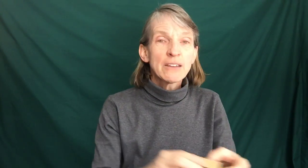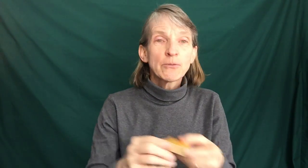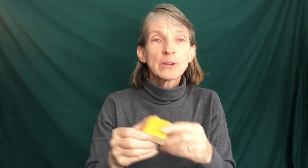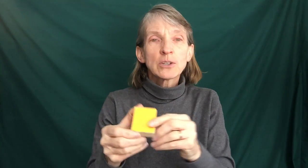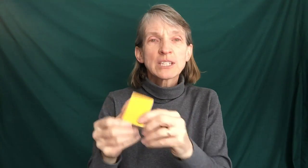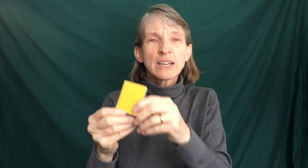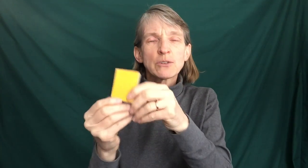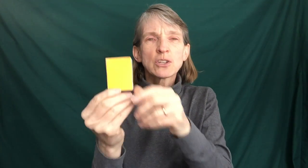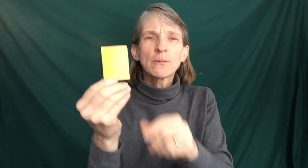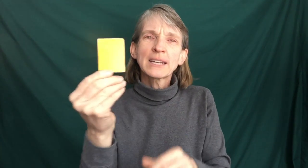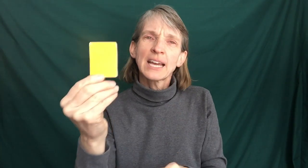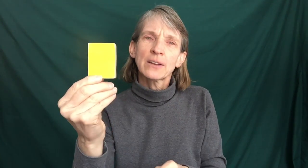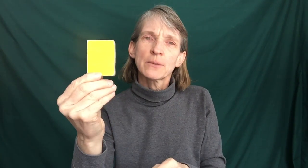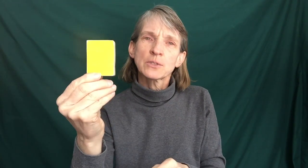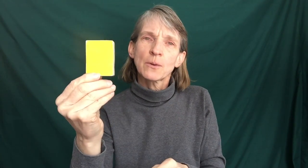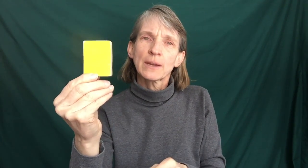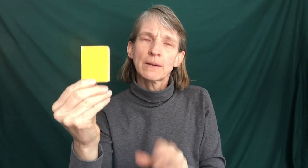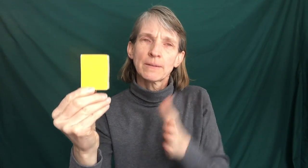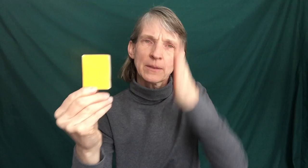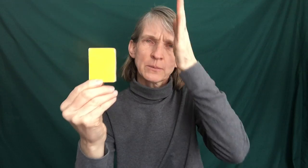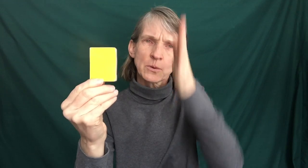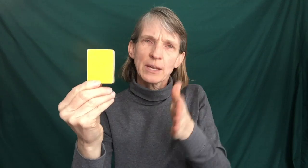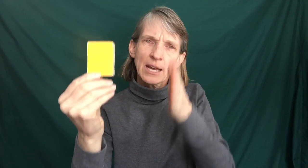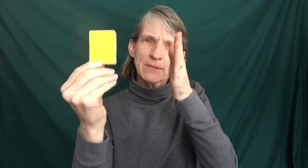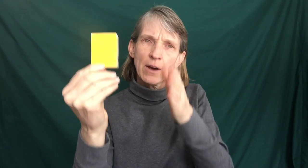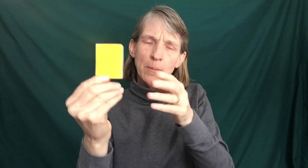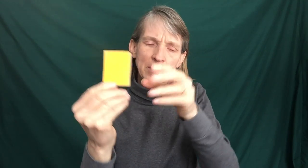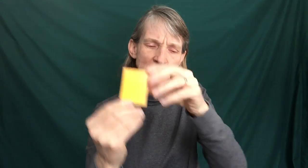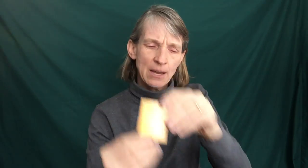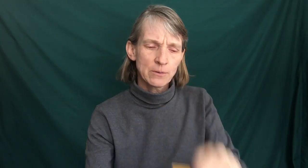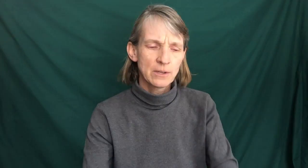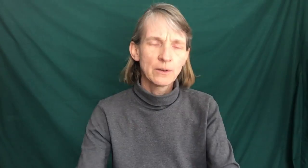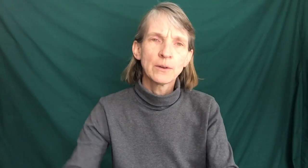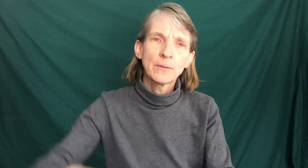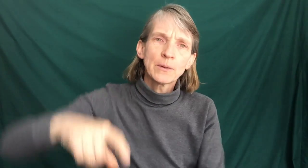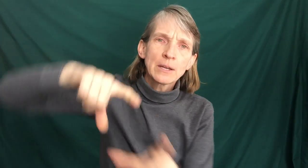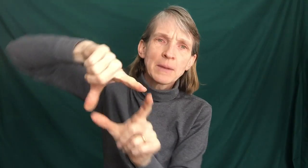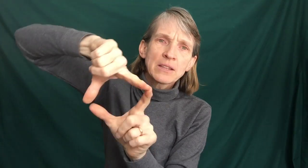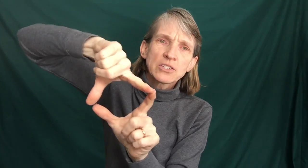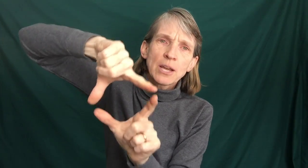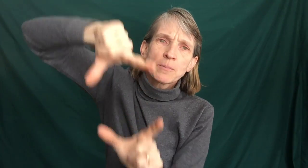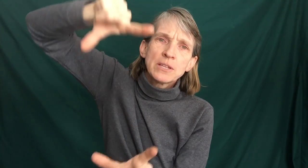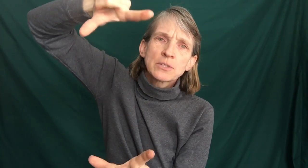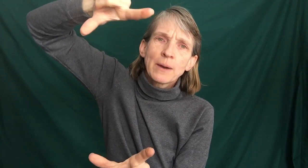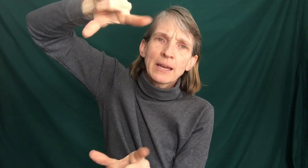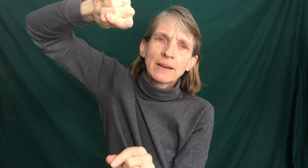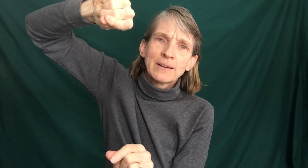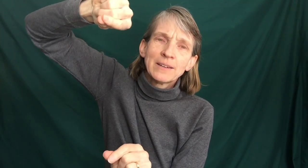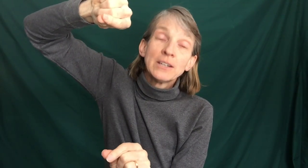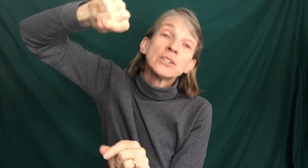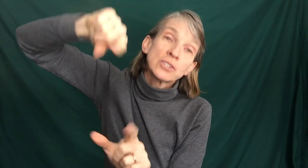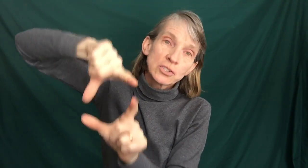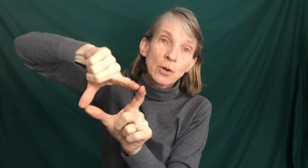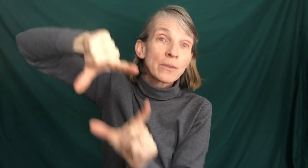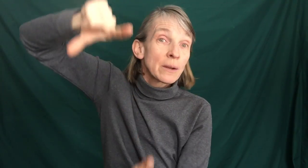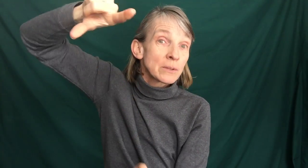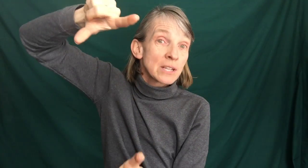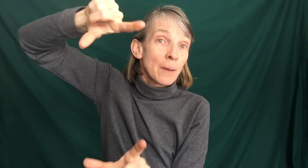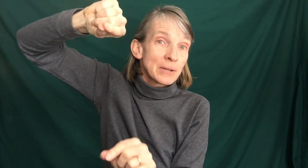If we saw a rectangle that was going kind of up and down, we could make the shape this way to show that it was an up and